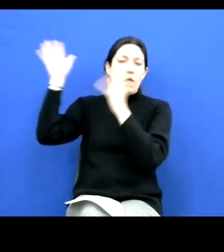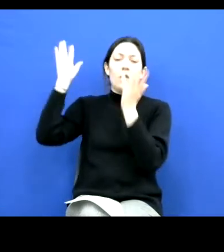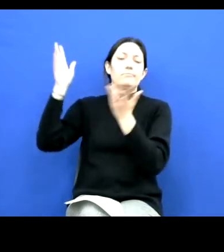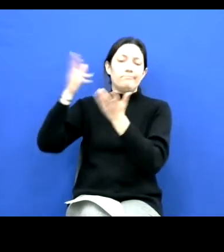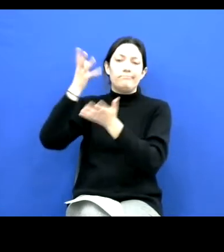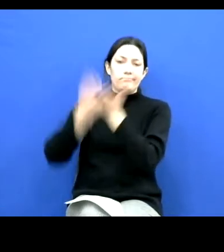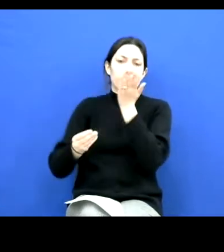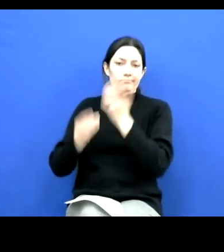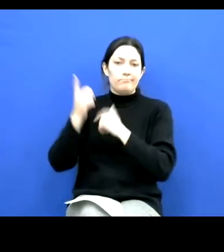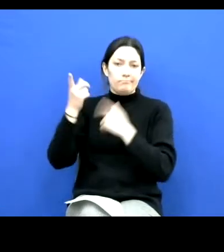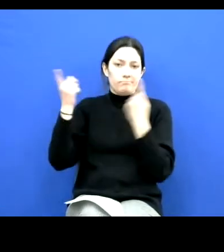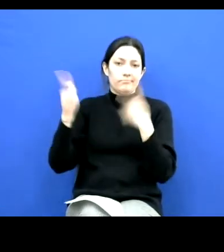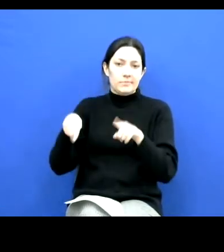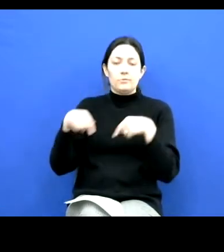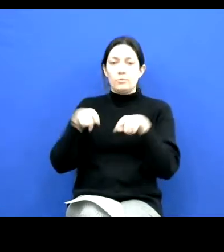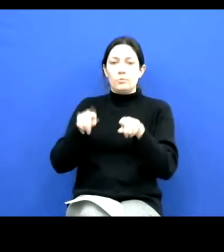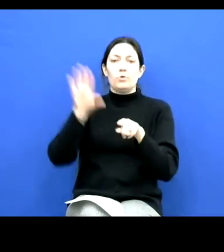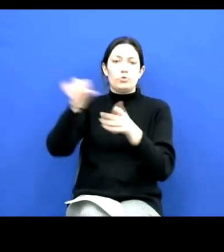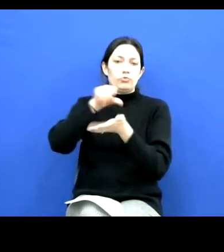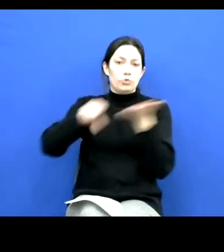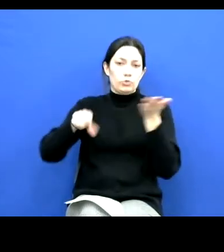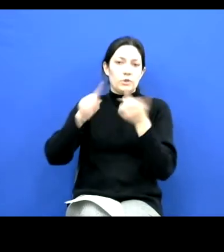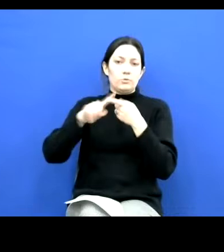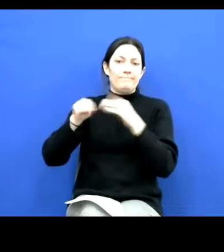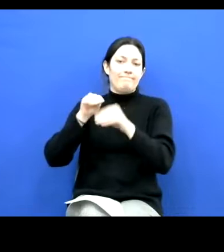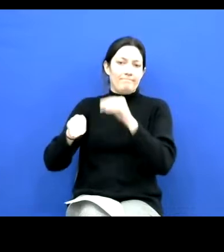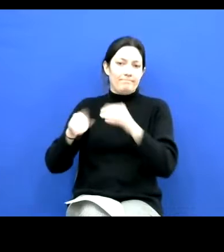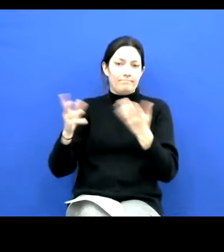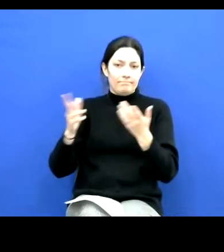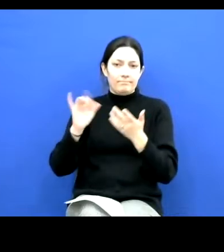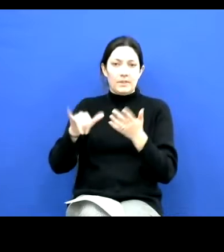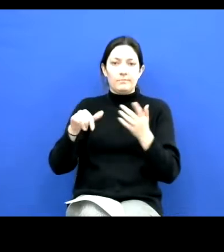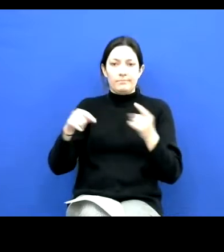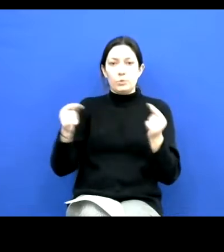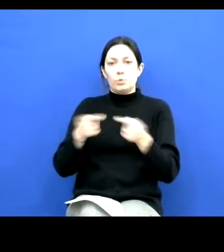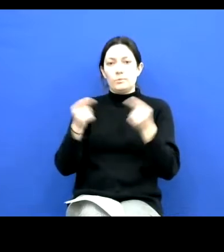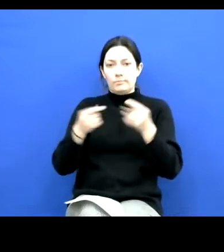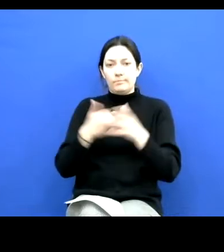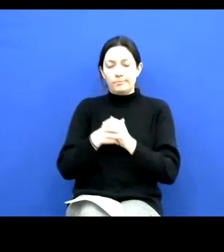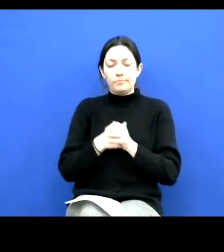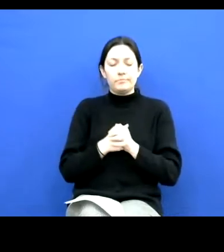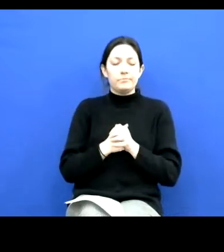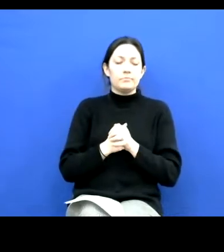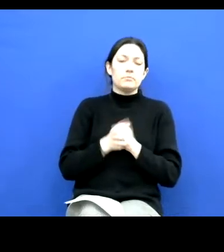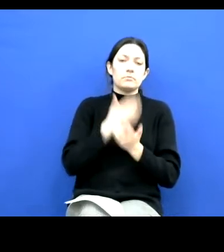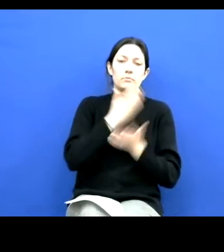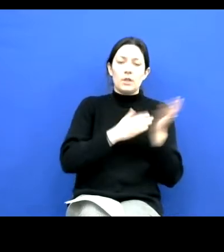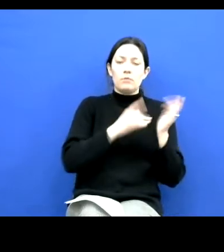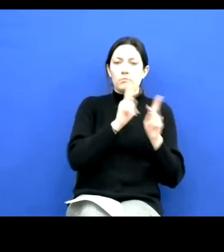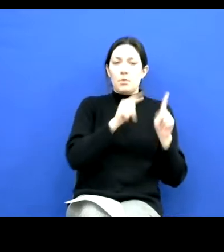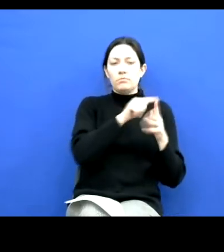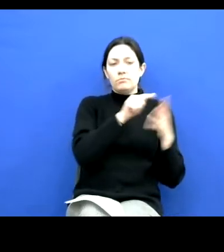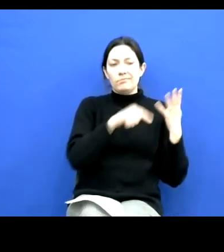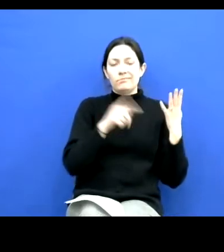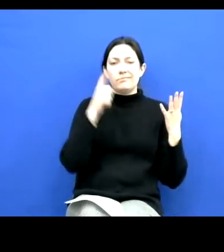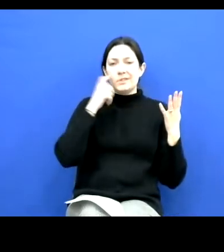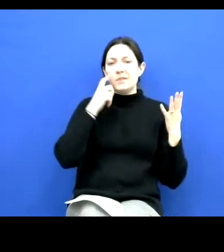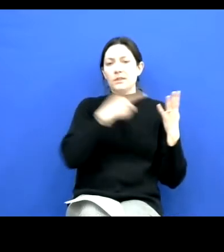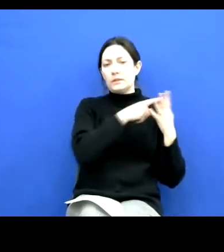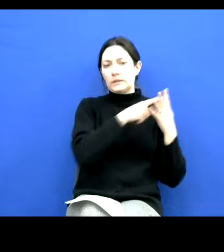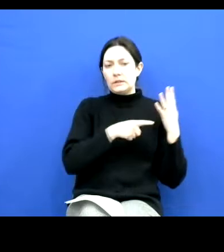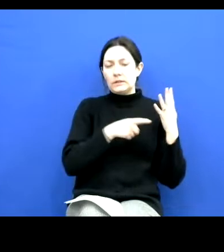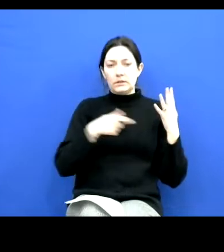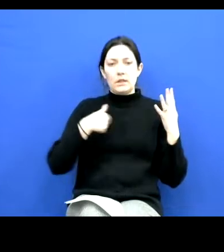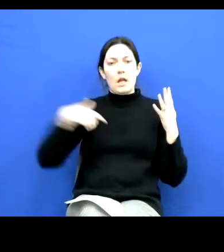hospital undergoing surgery. They have a couple suspects. I haven't had a chance to